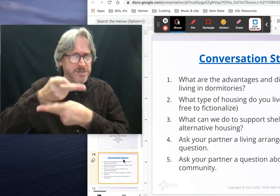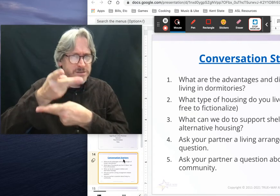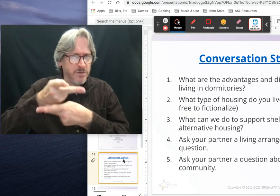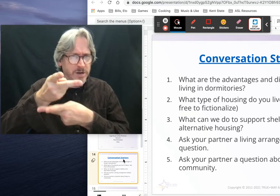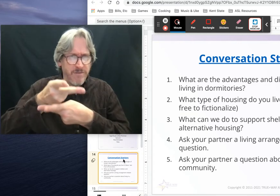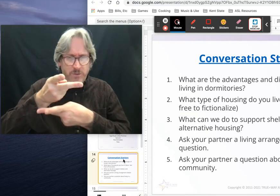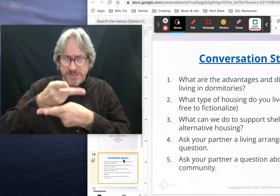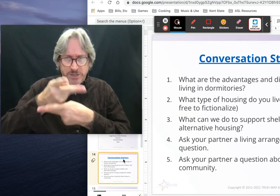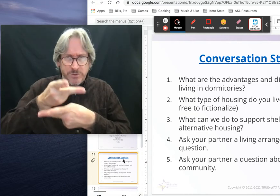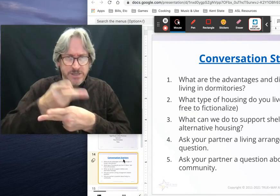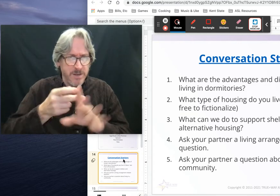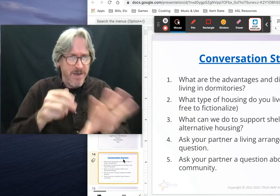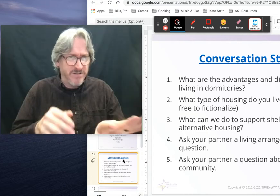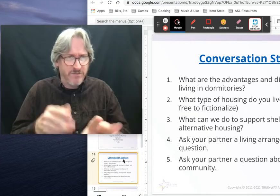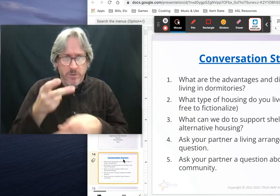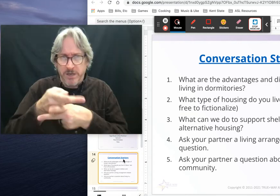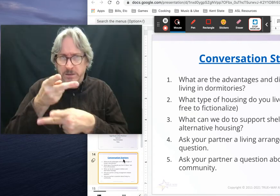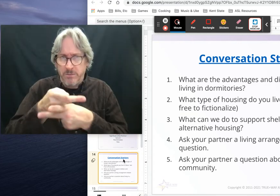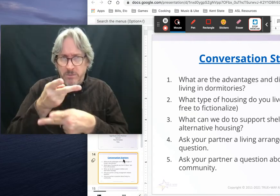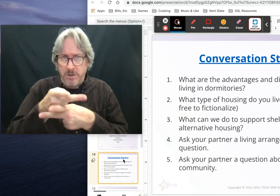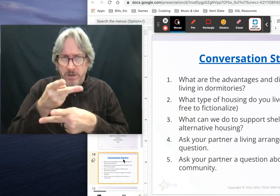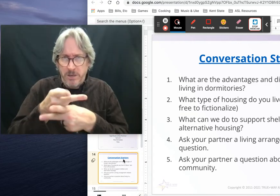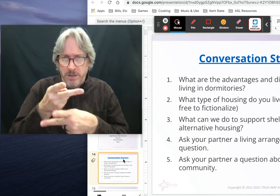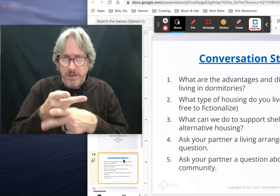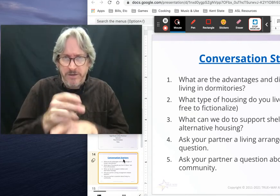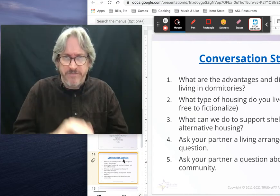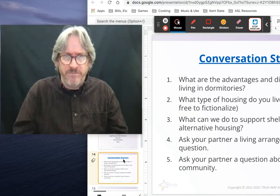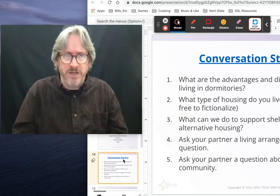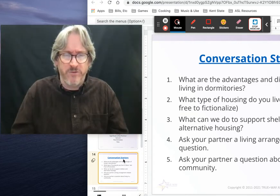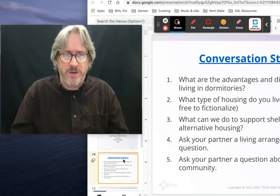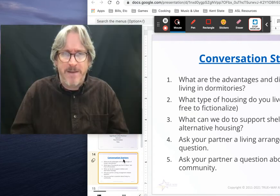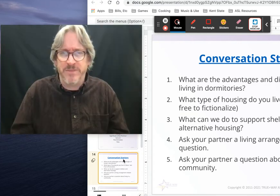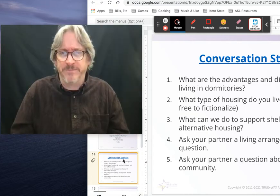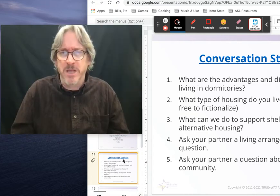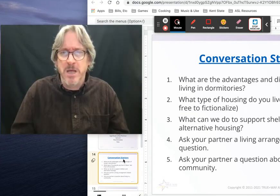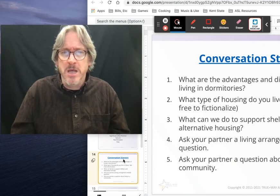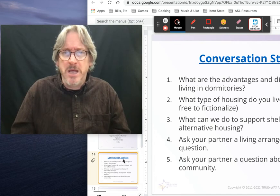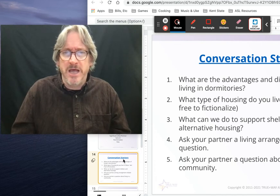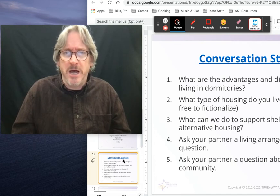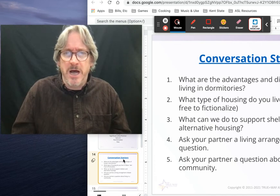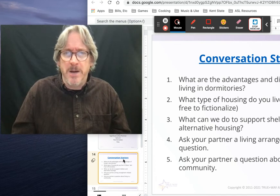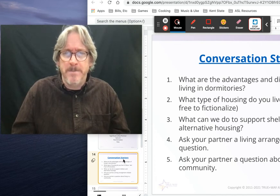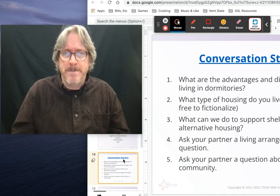Shelter was the one I've always used. They may have a different one in the vocab thing.